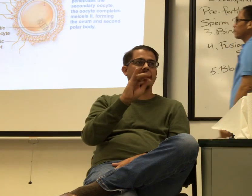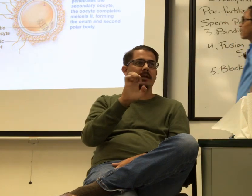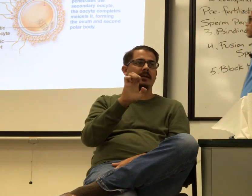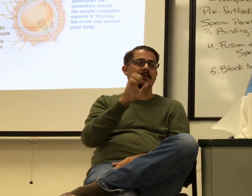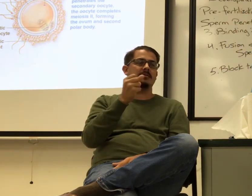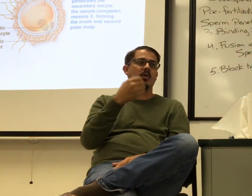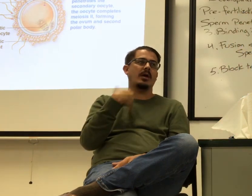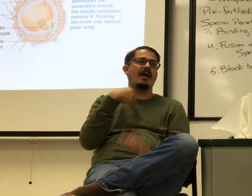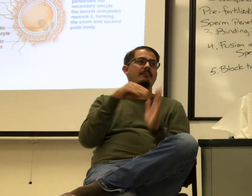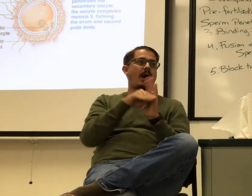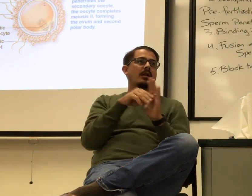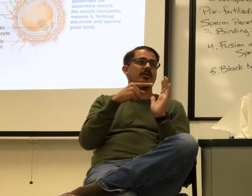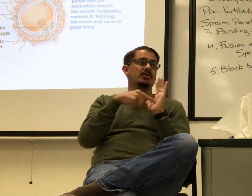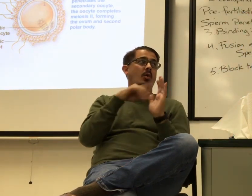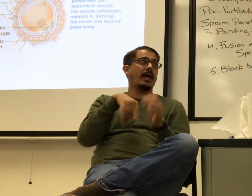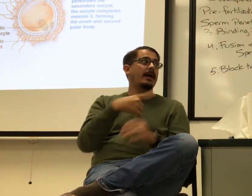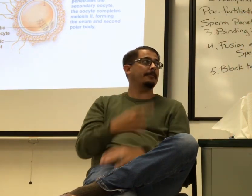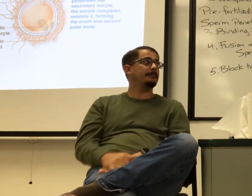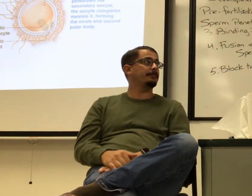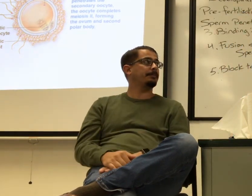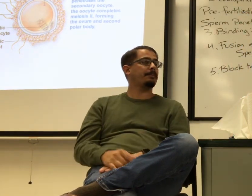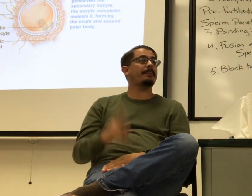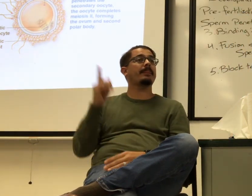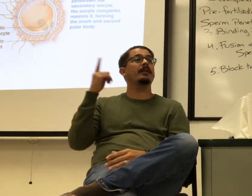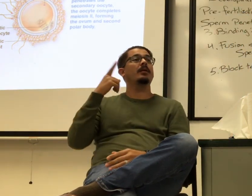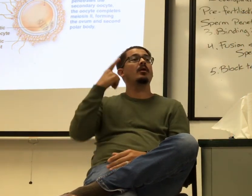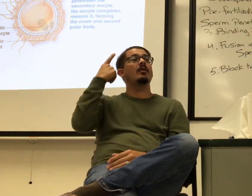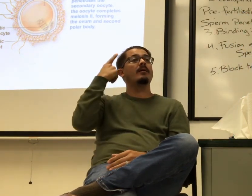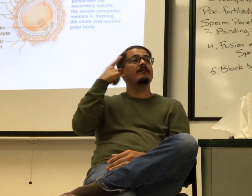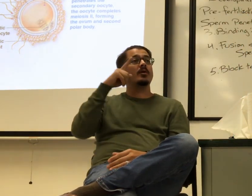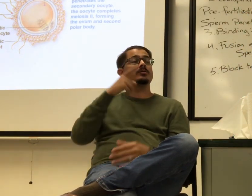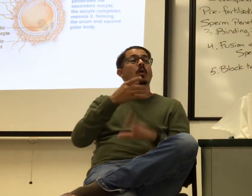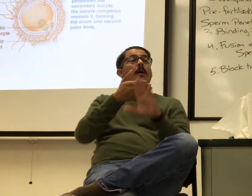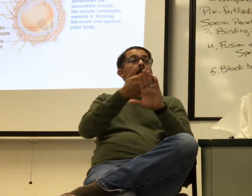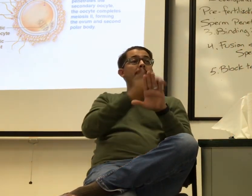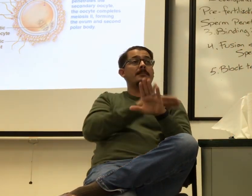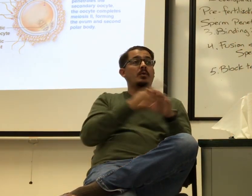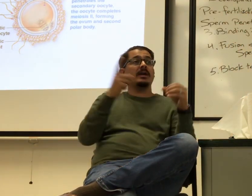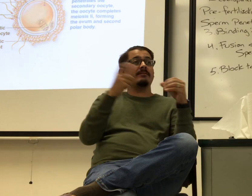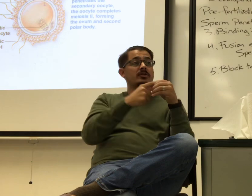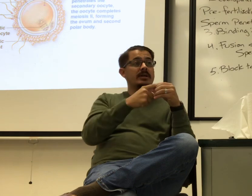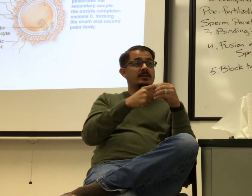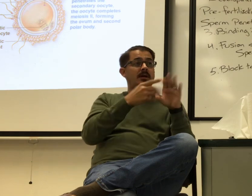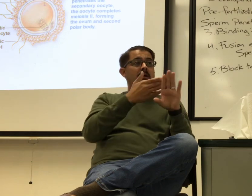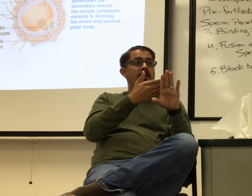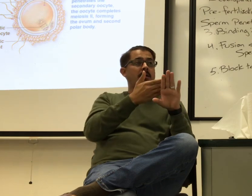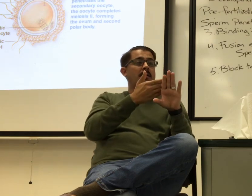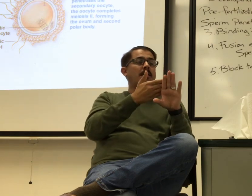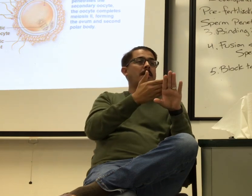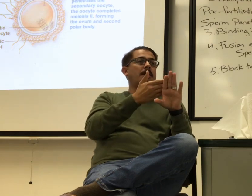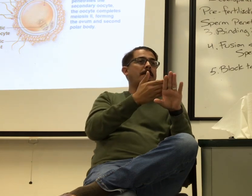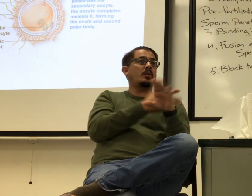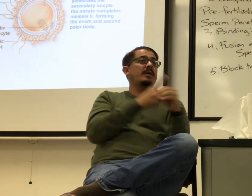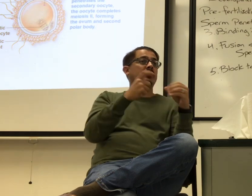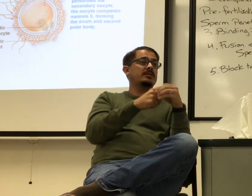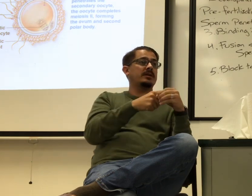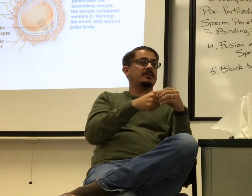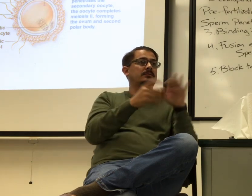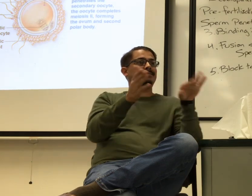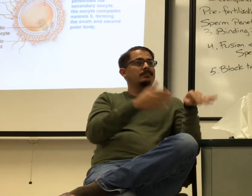we do have models that show that. Here are the events of fertilization now that we've let the sperm in and kept all the other ones out.